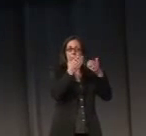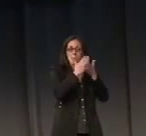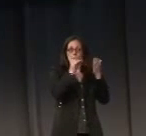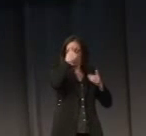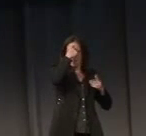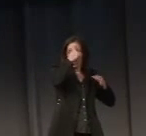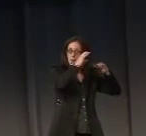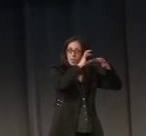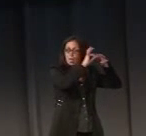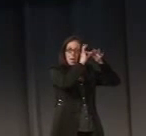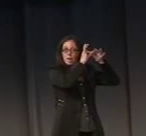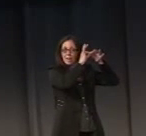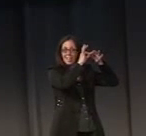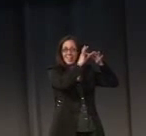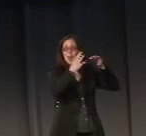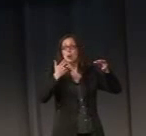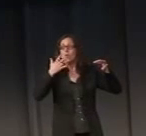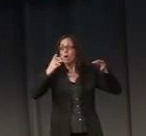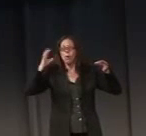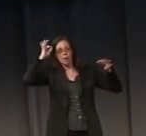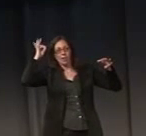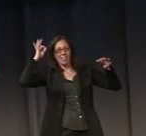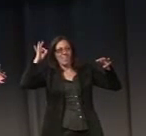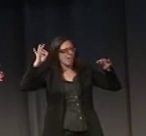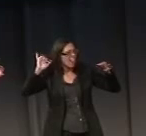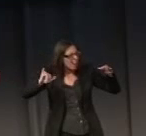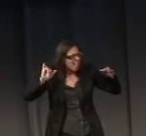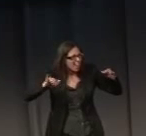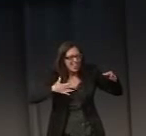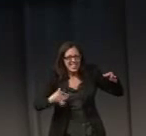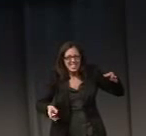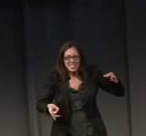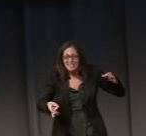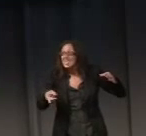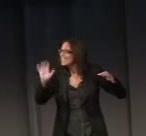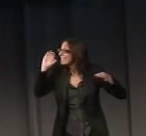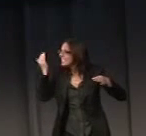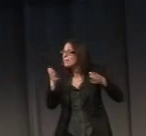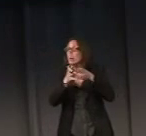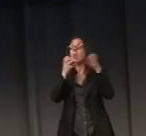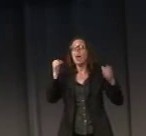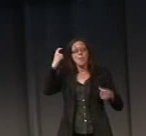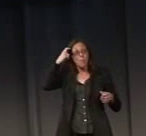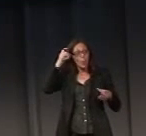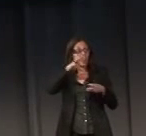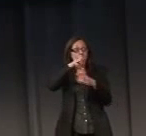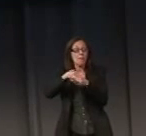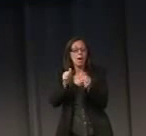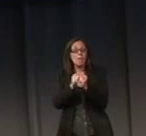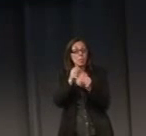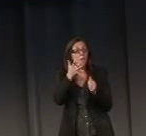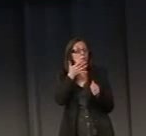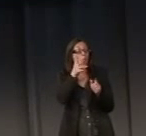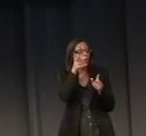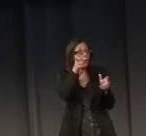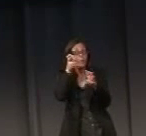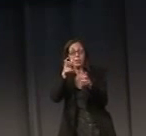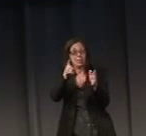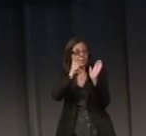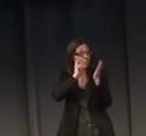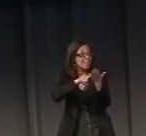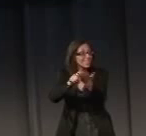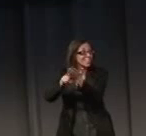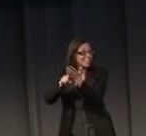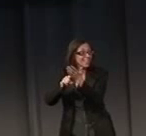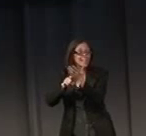these circuits. And what these results reveal is there's a whole lot of brain that's involved in color. Maybe we should spend some time thinking about